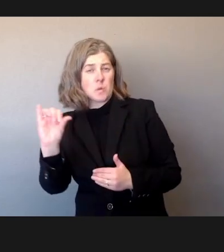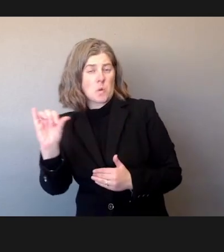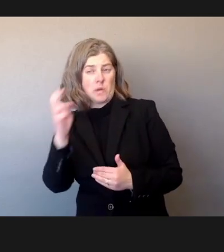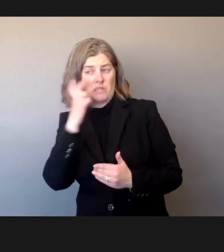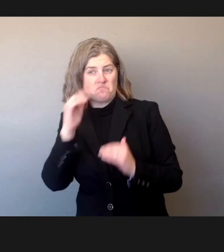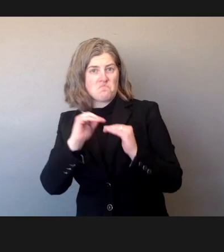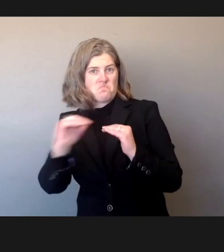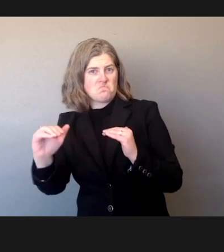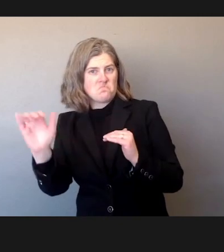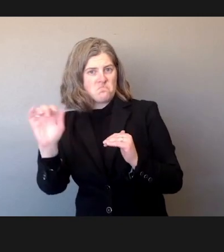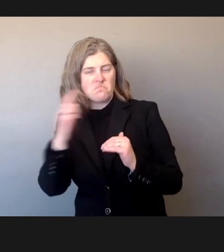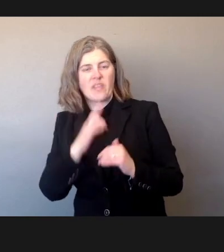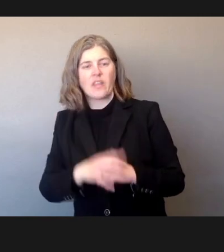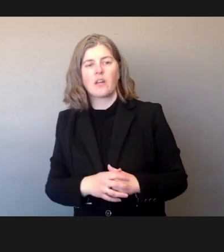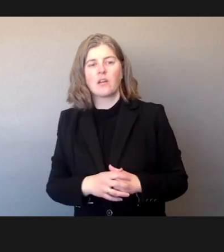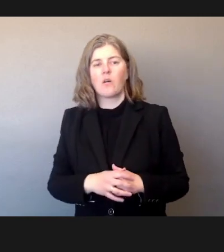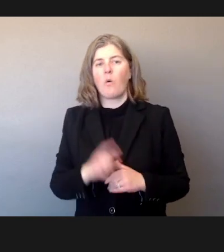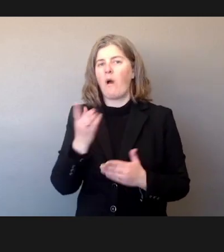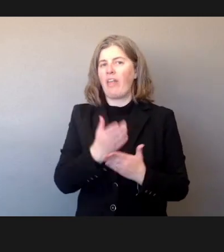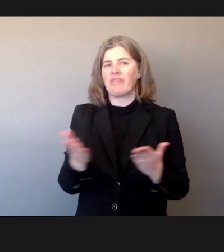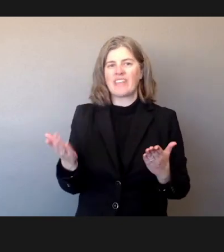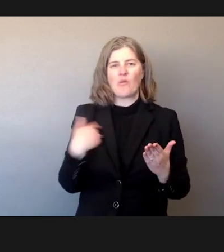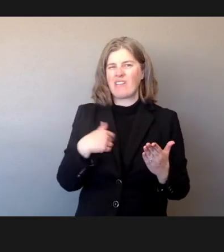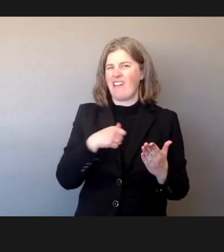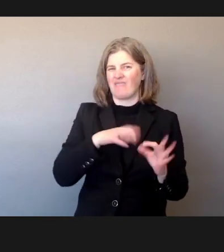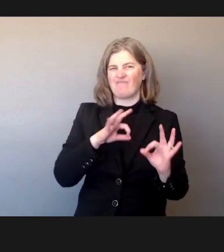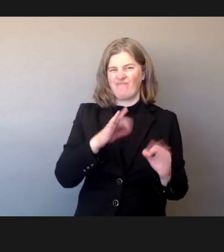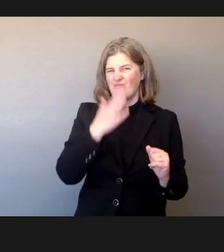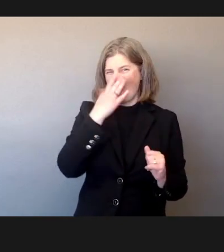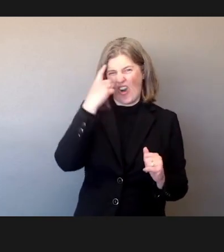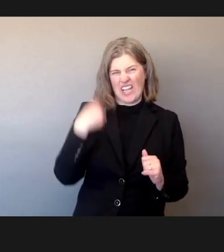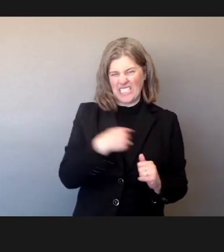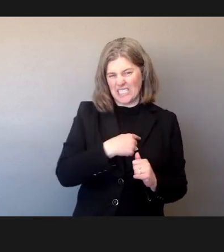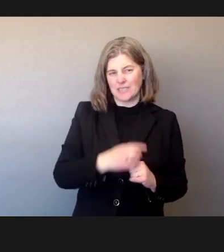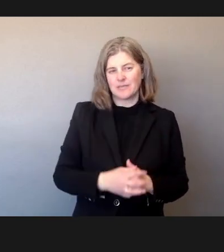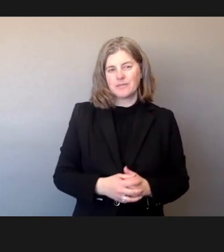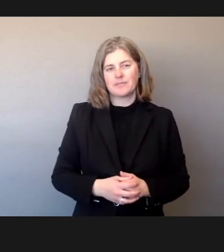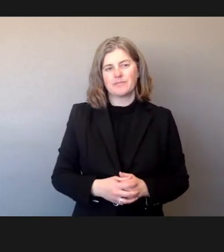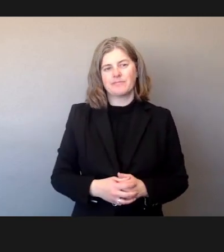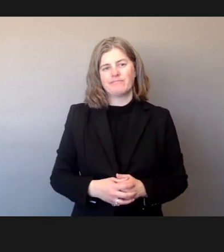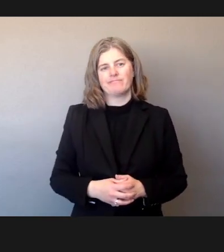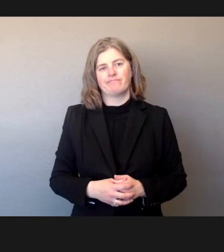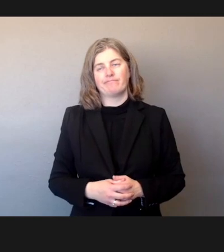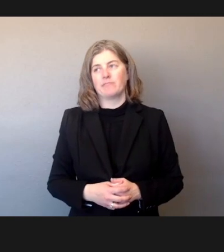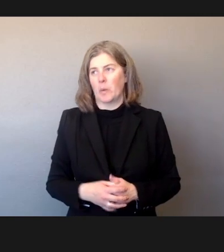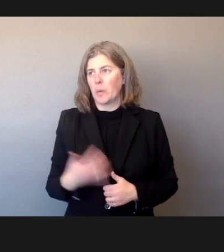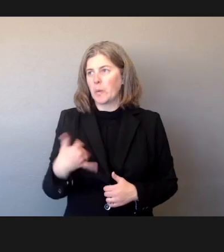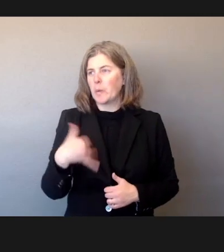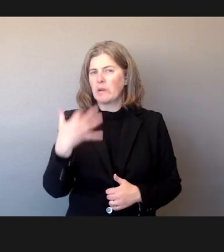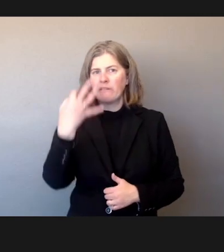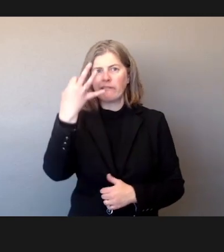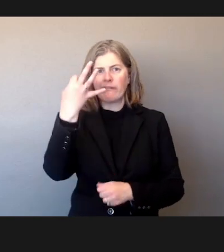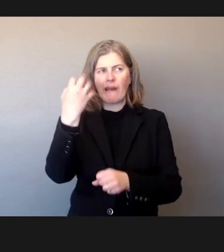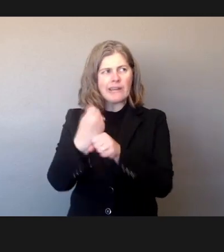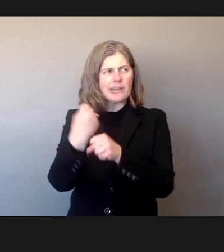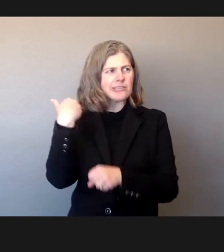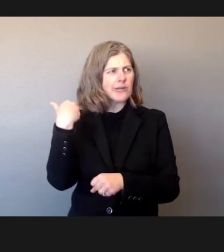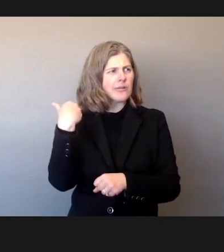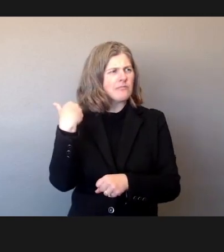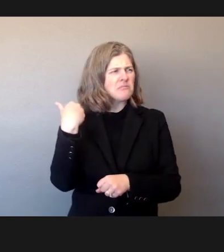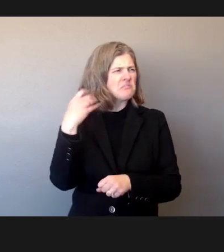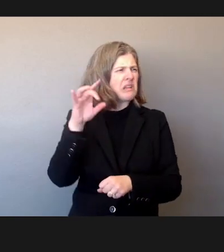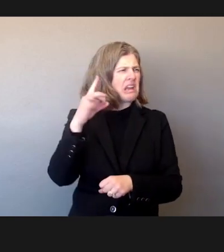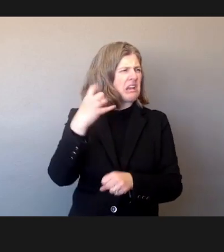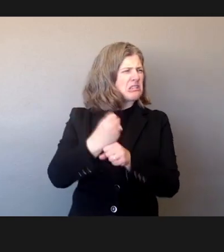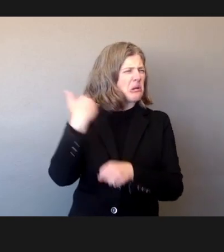thing that we did not have going for us was, gosh, it's 9 years ago, 10 years, 8 or 9 years